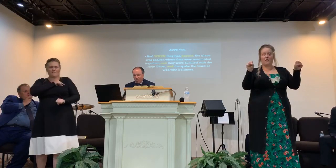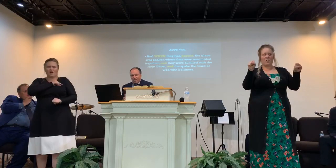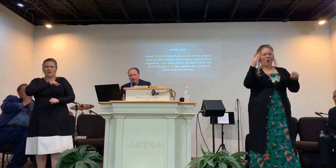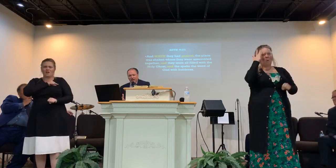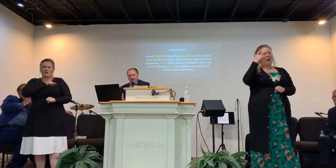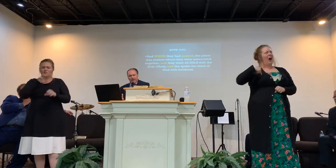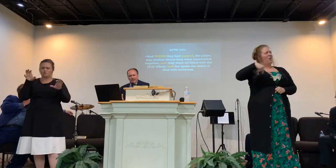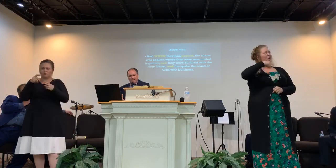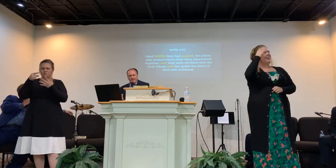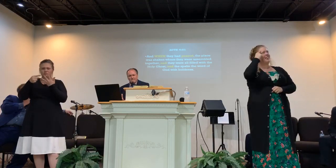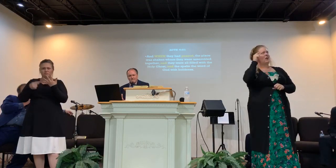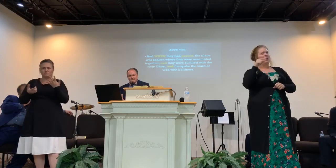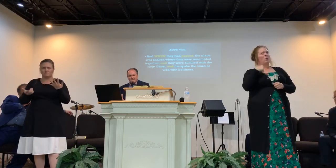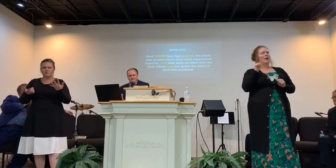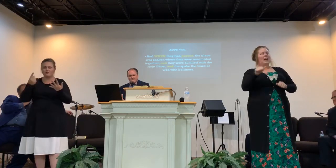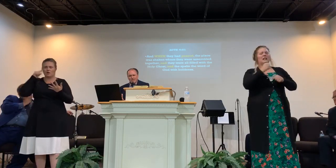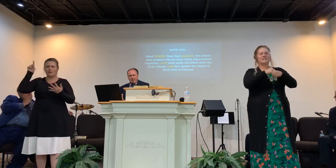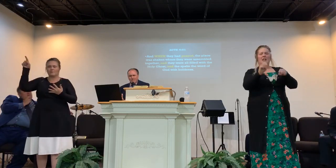so?